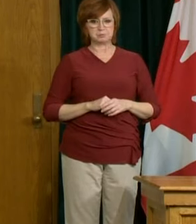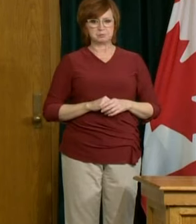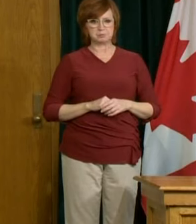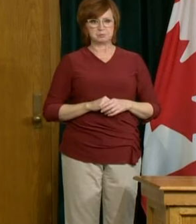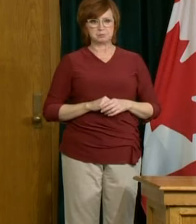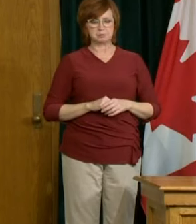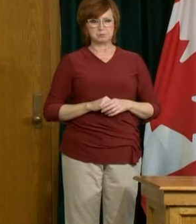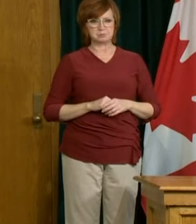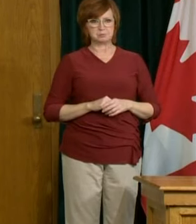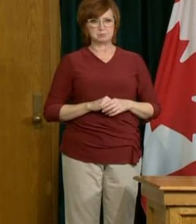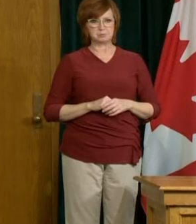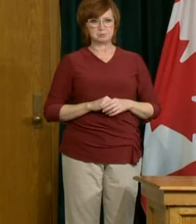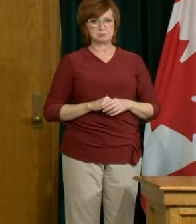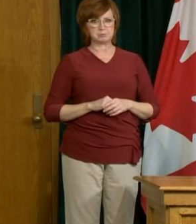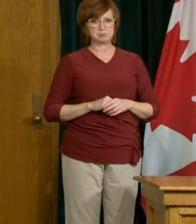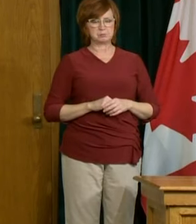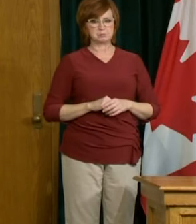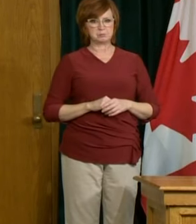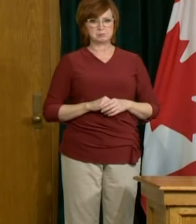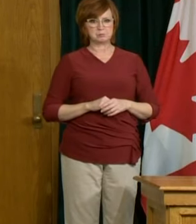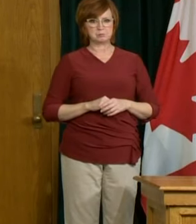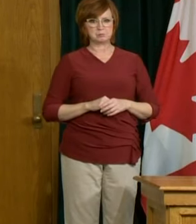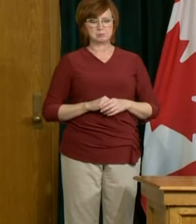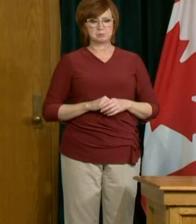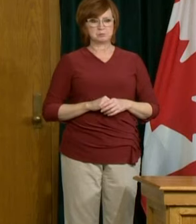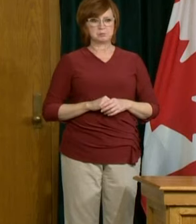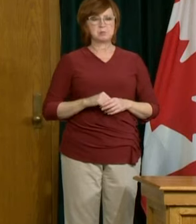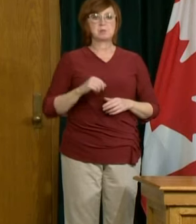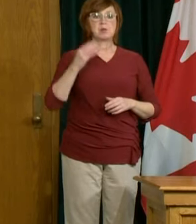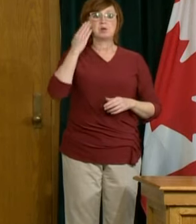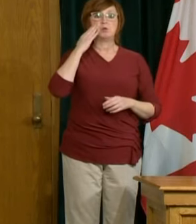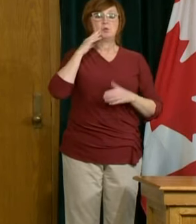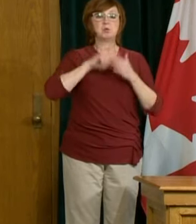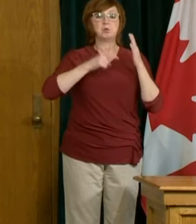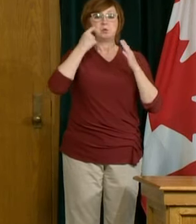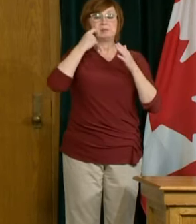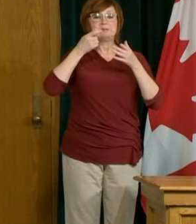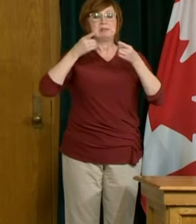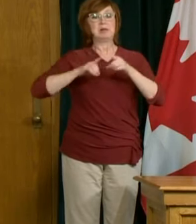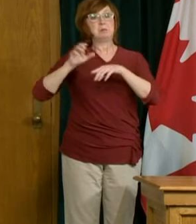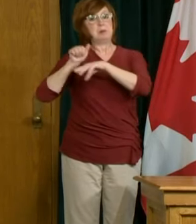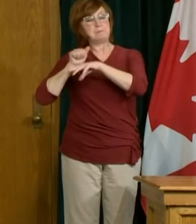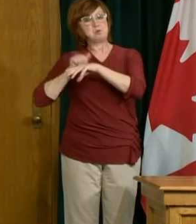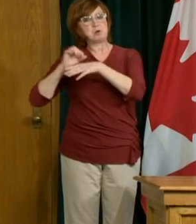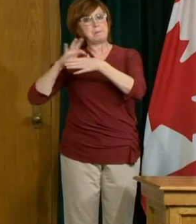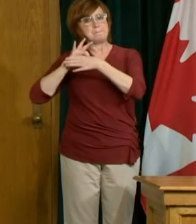meat processing plant in Saskatchewan, similar to what happened in Alberta?